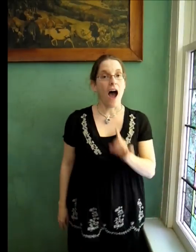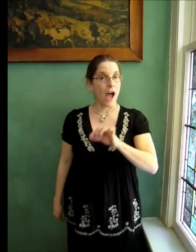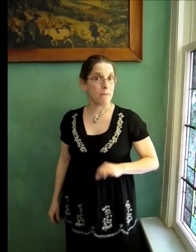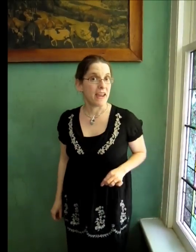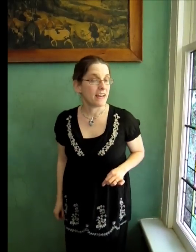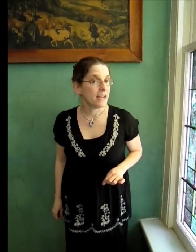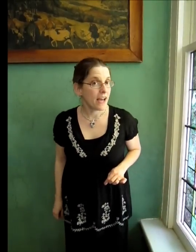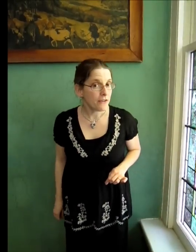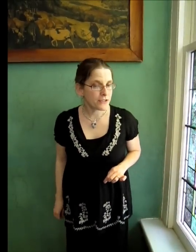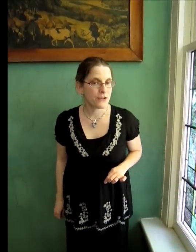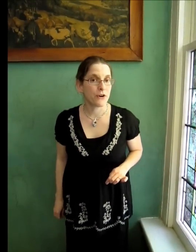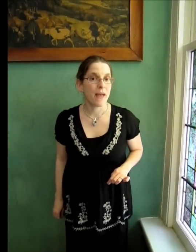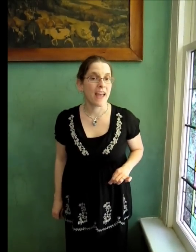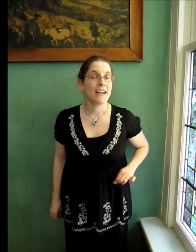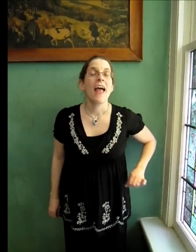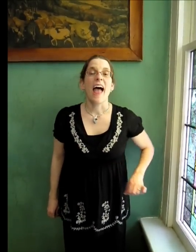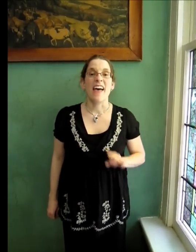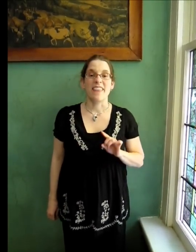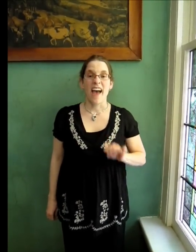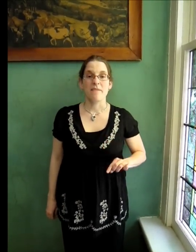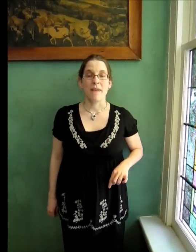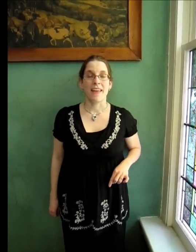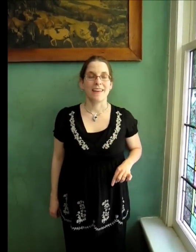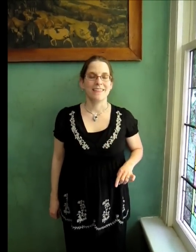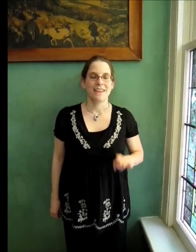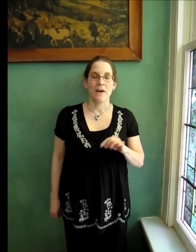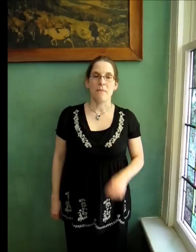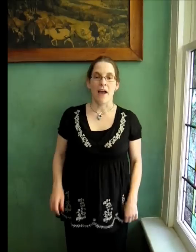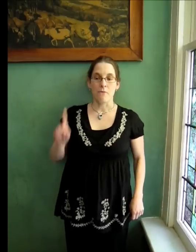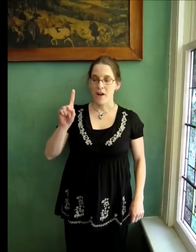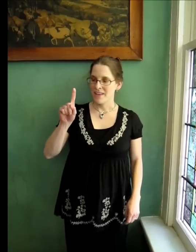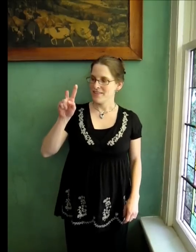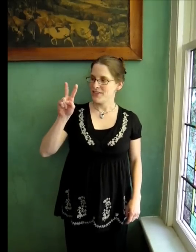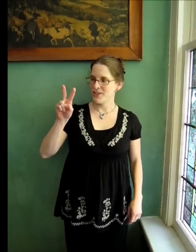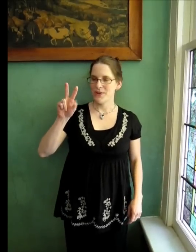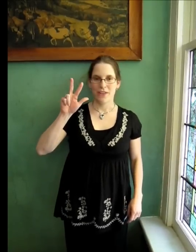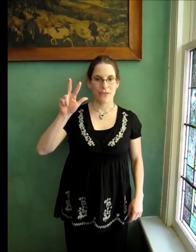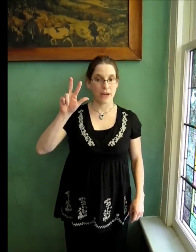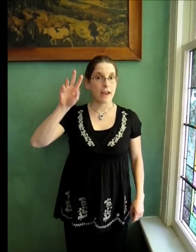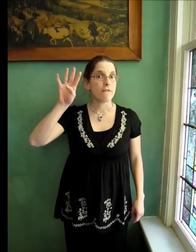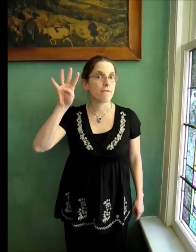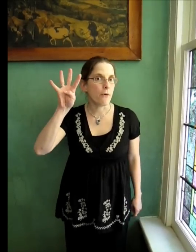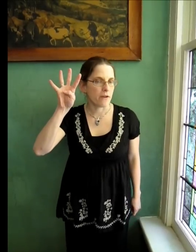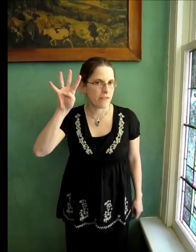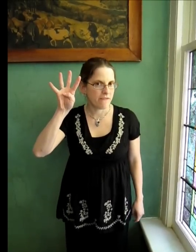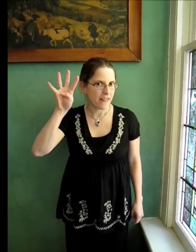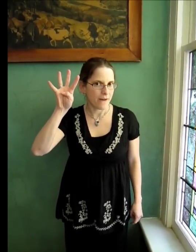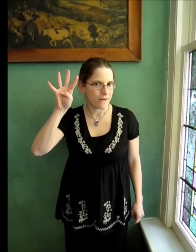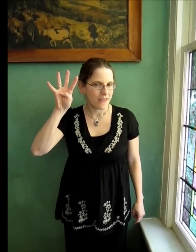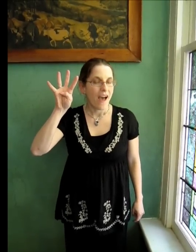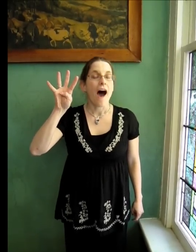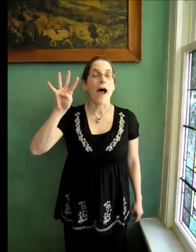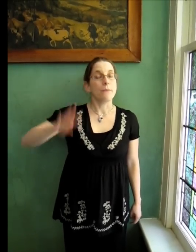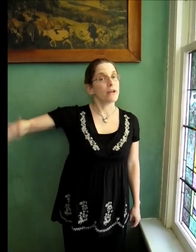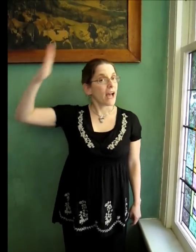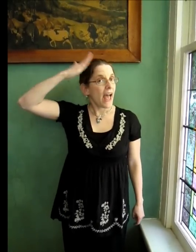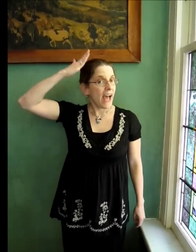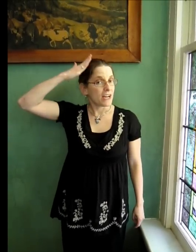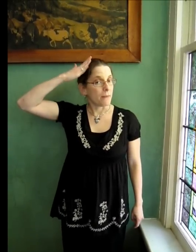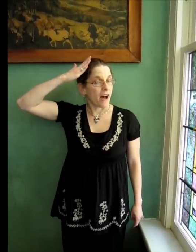I made another snowman, and that made my 1, 2, 3, 4th fellow. I put a hat upon